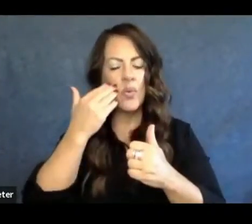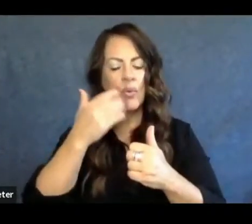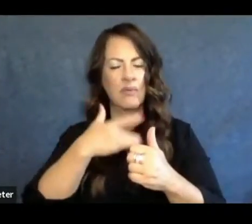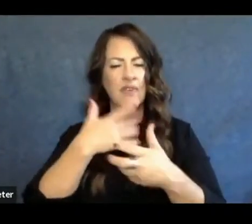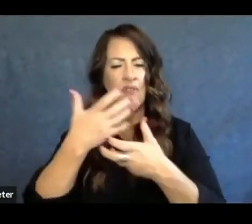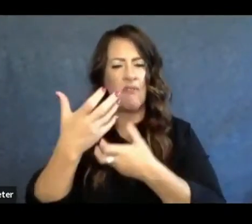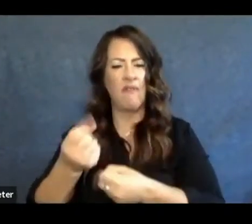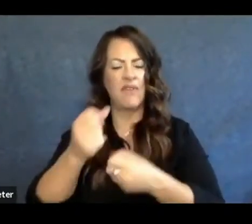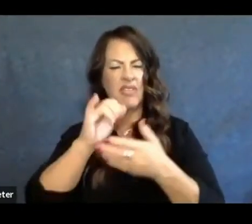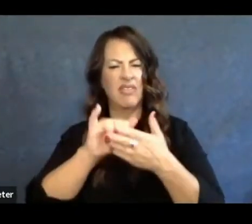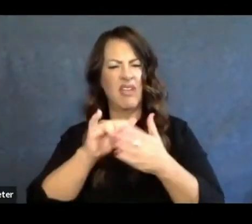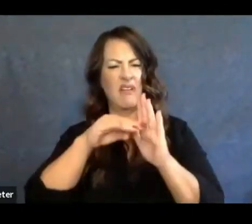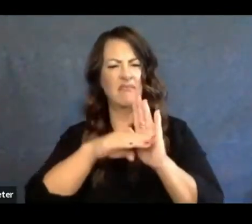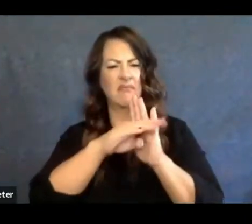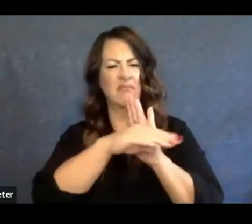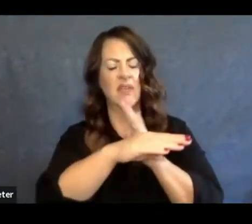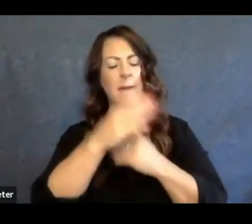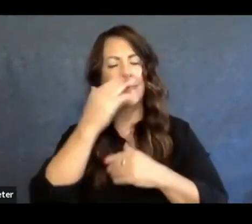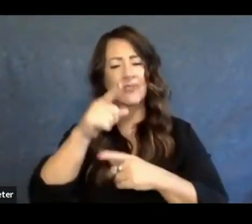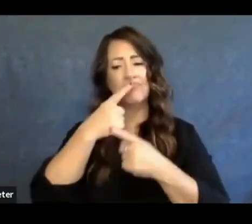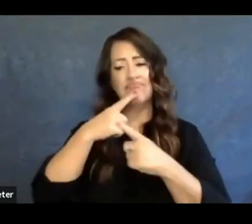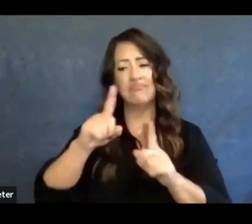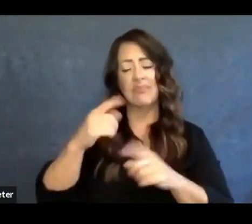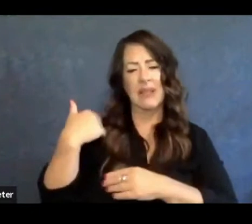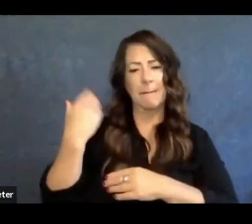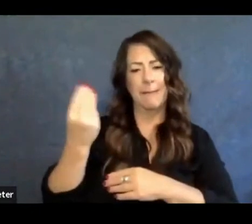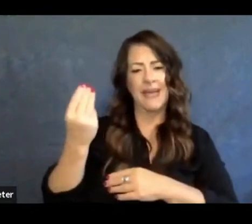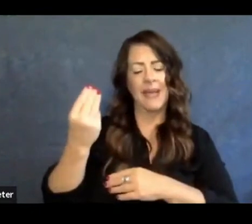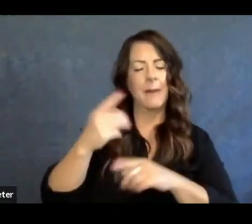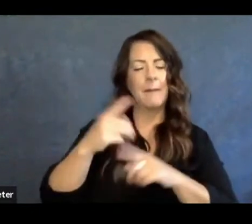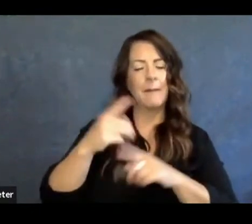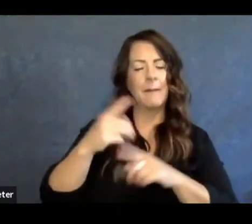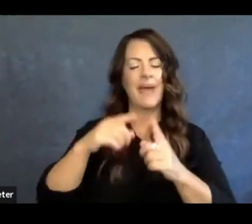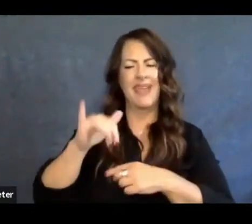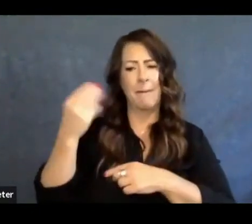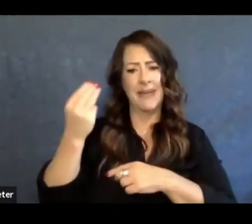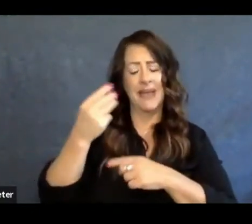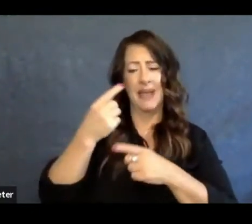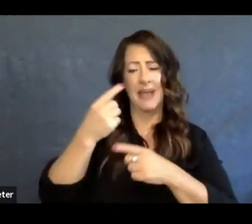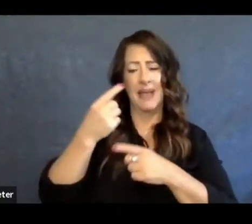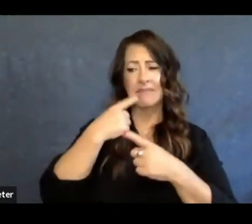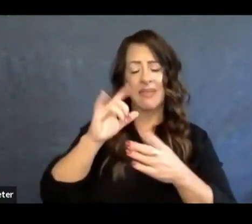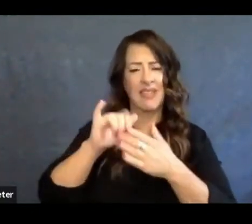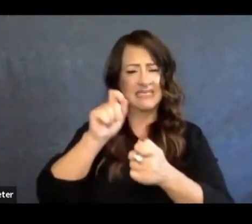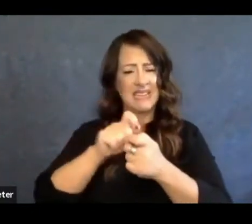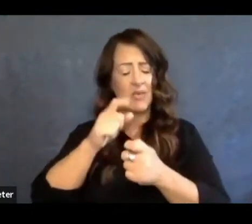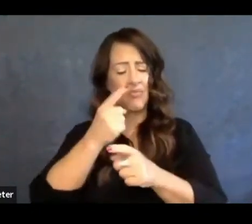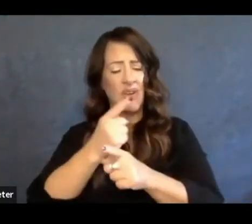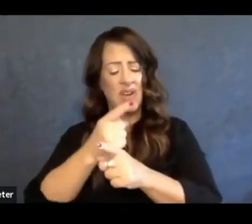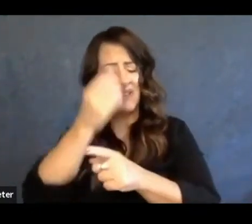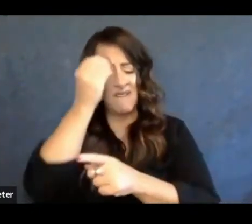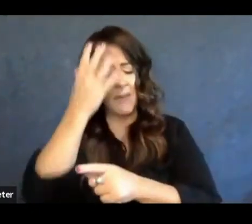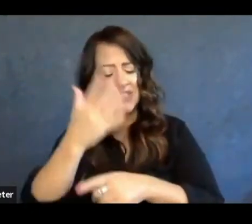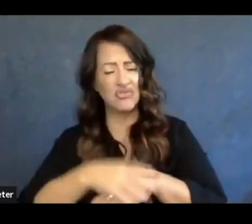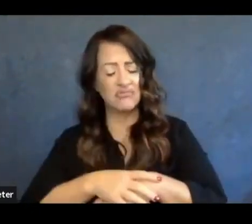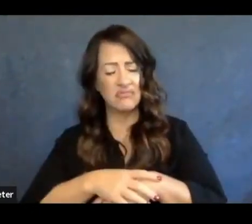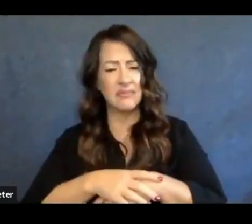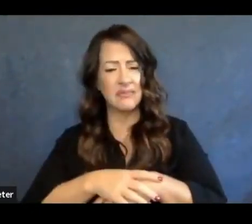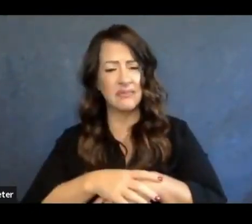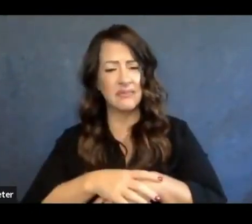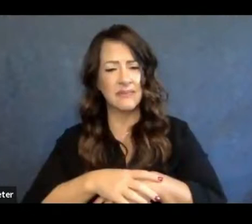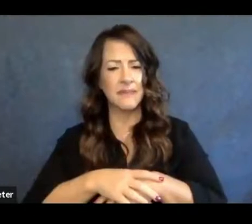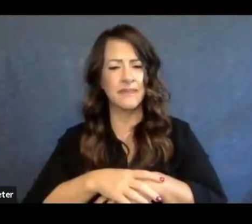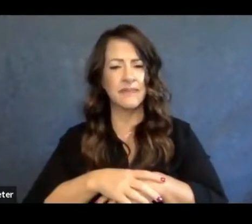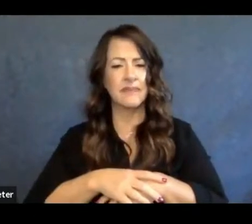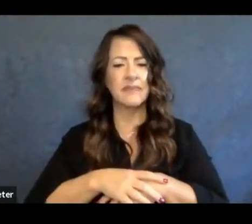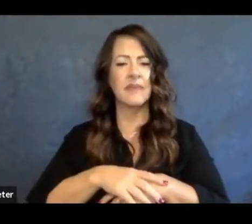as stated on Monday when you don't have the accurate data and especially the positivity rate? Sure. Thanks for all